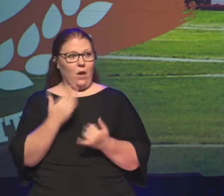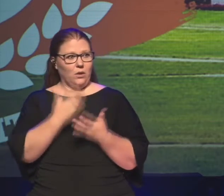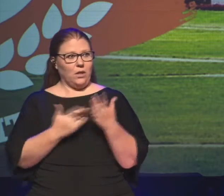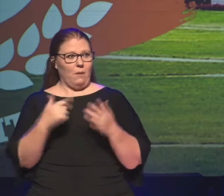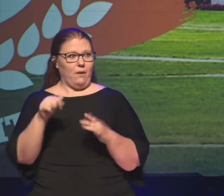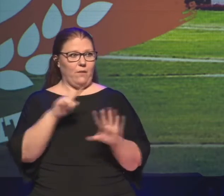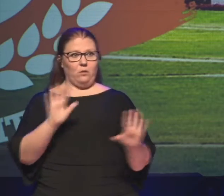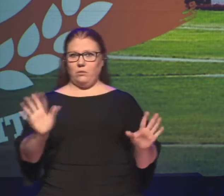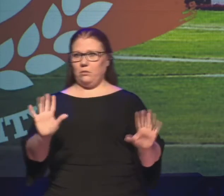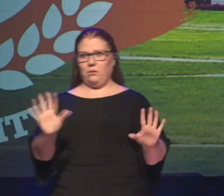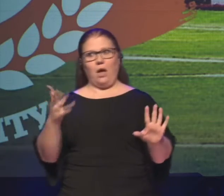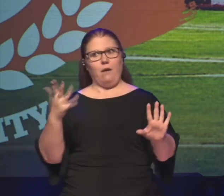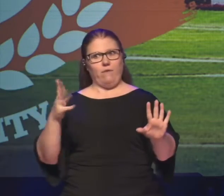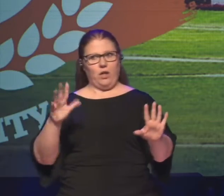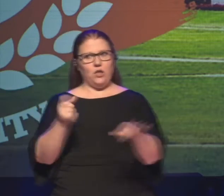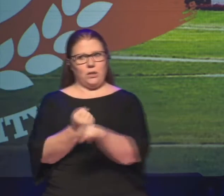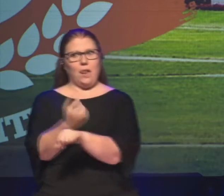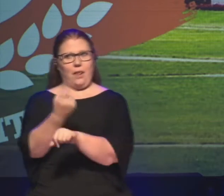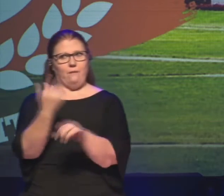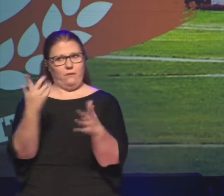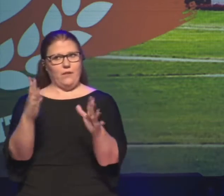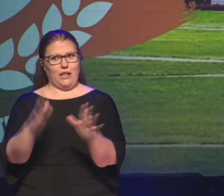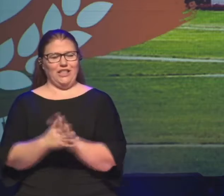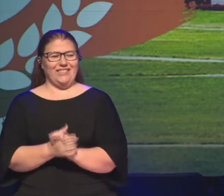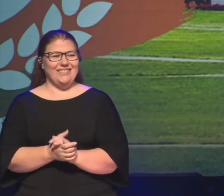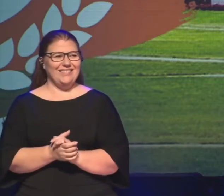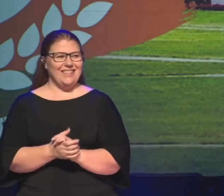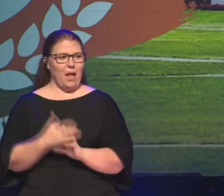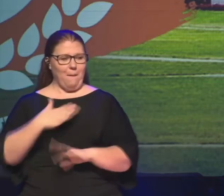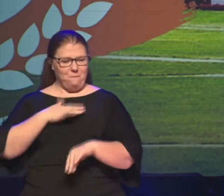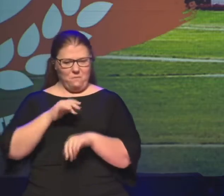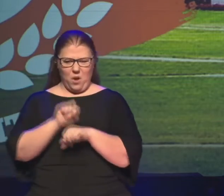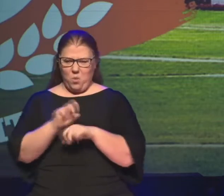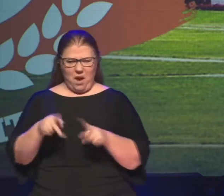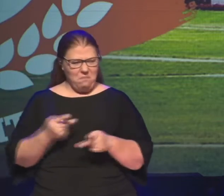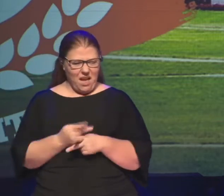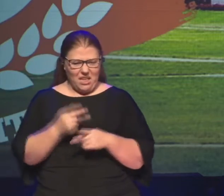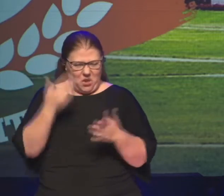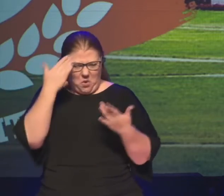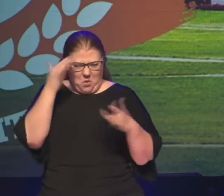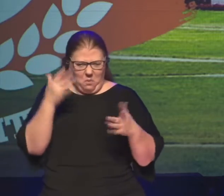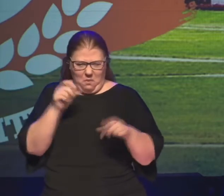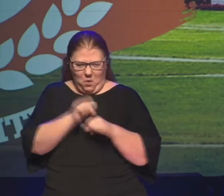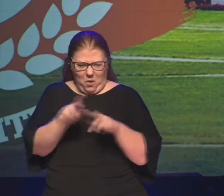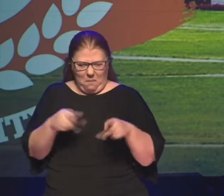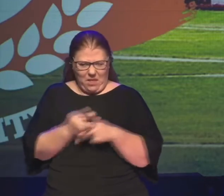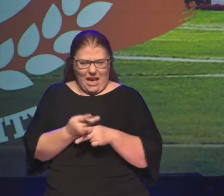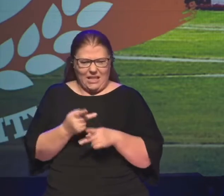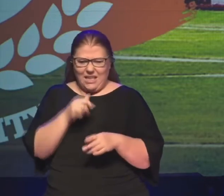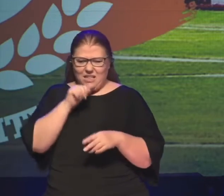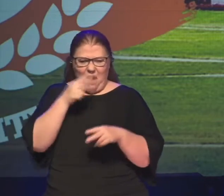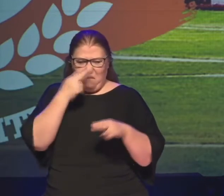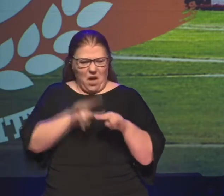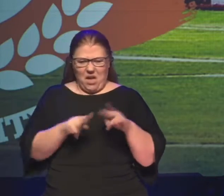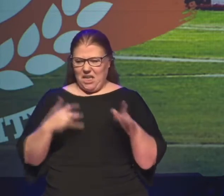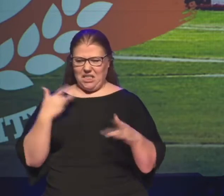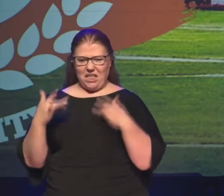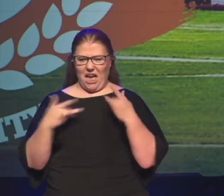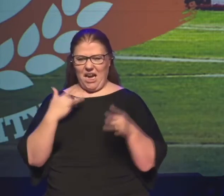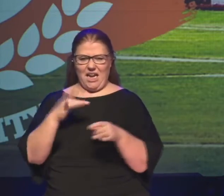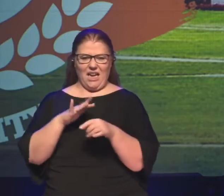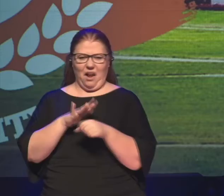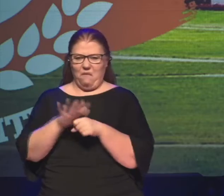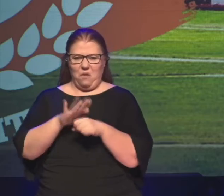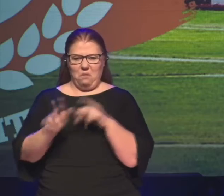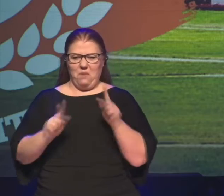crossed the line. Wrap this up, Ryan. It's 11 o'clock. My workplace, you have no idea what my workplace isn't fun and exciting and filled with people